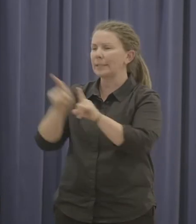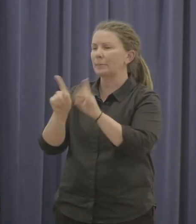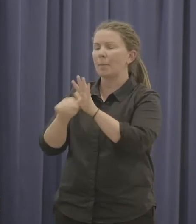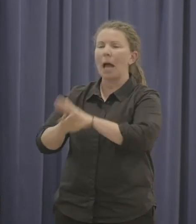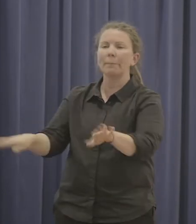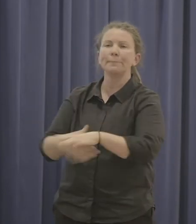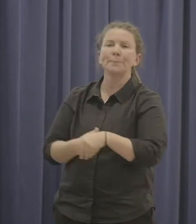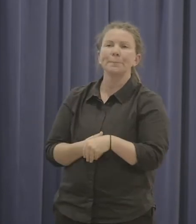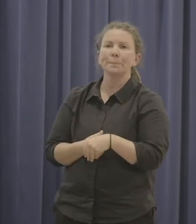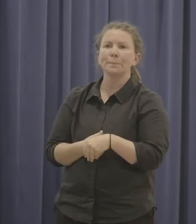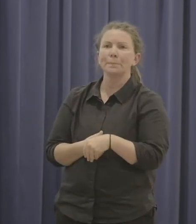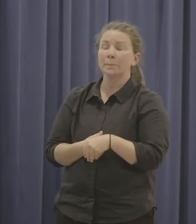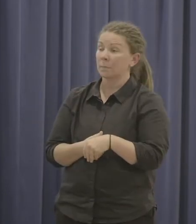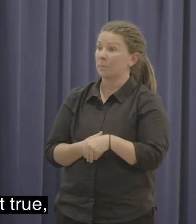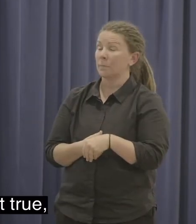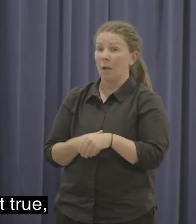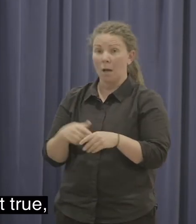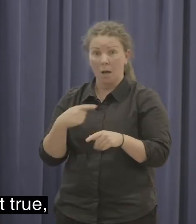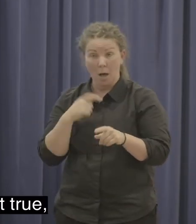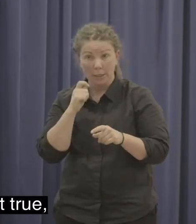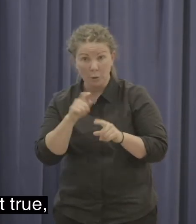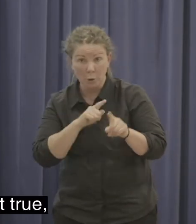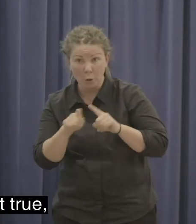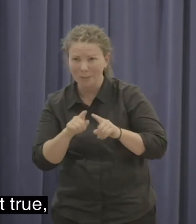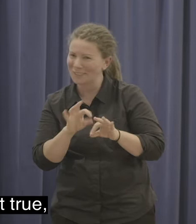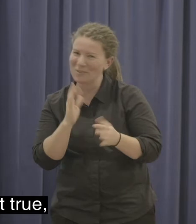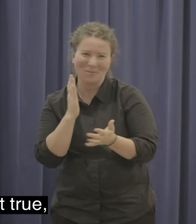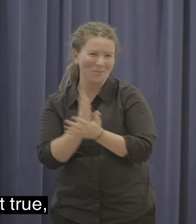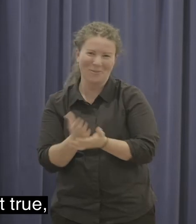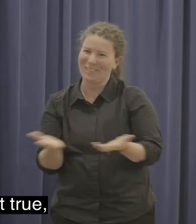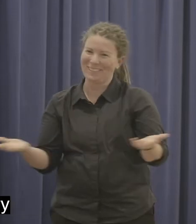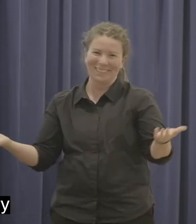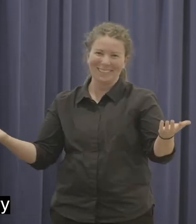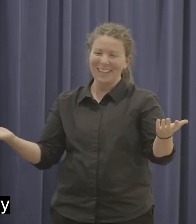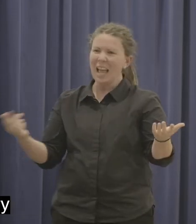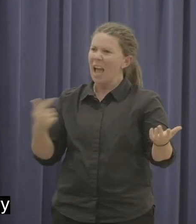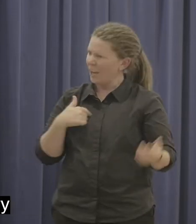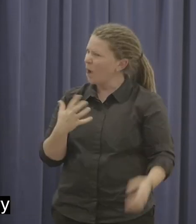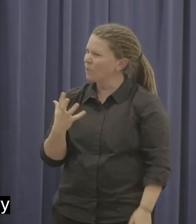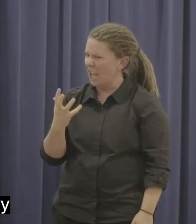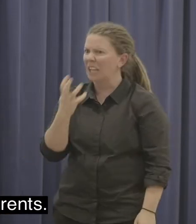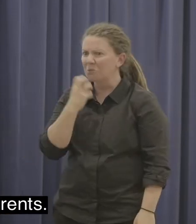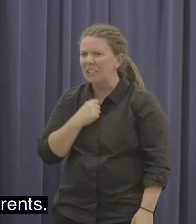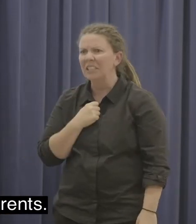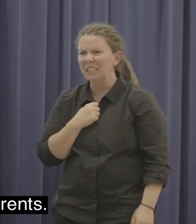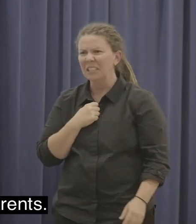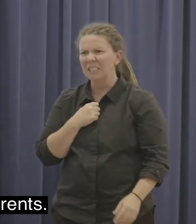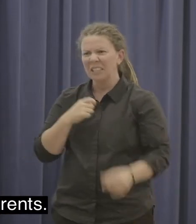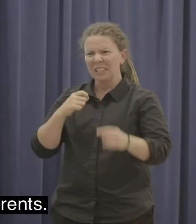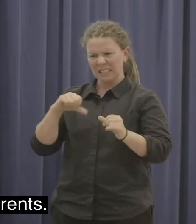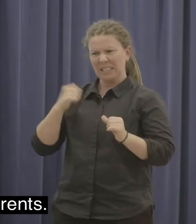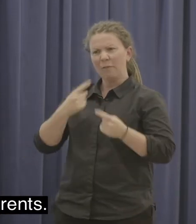same time. I soon learnt that this was not true, and it made me quite angry that staff